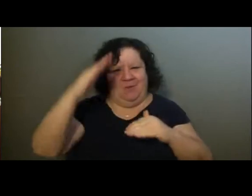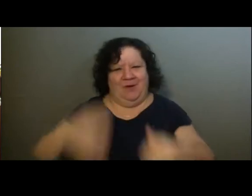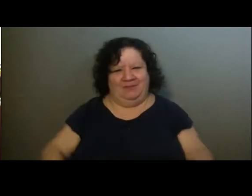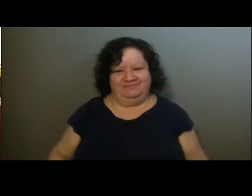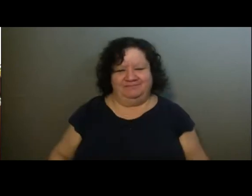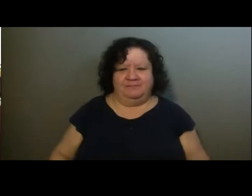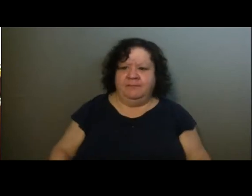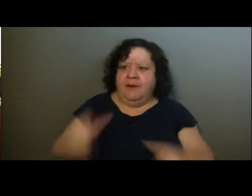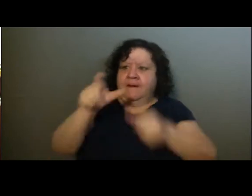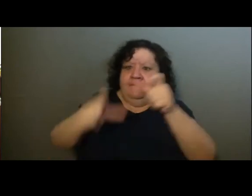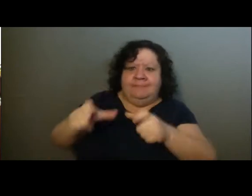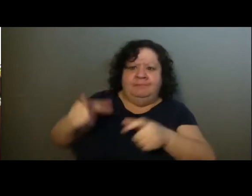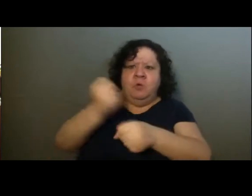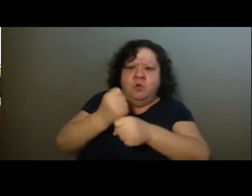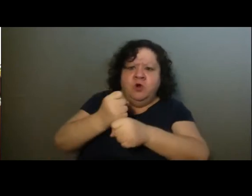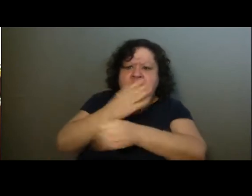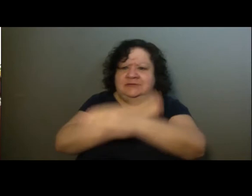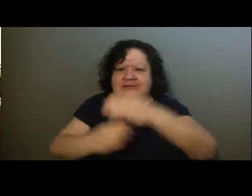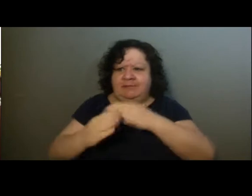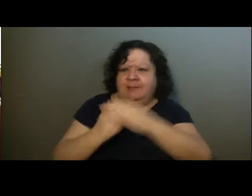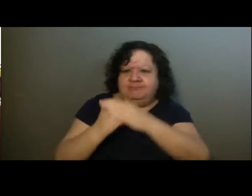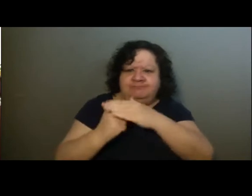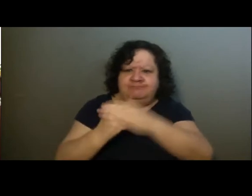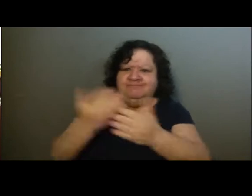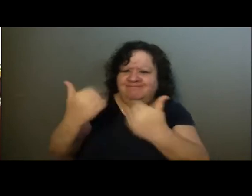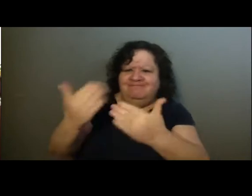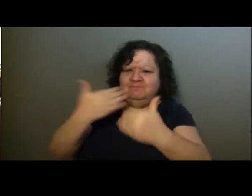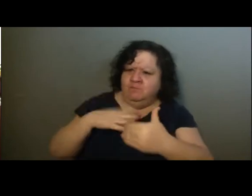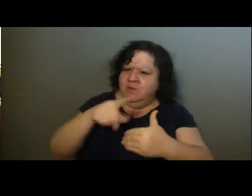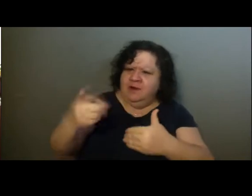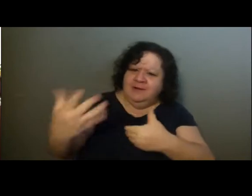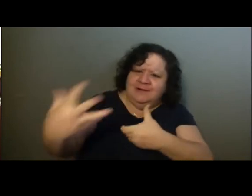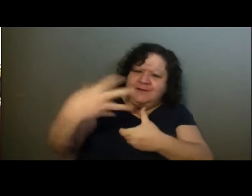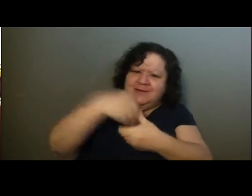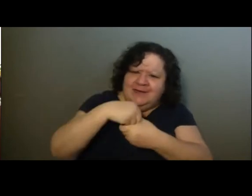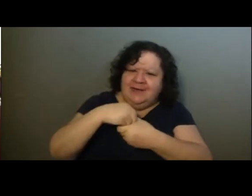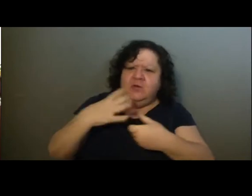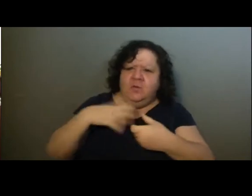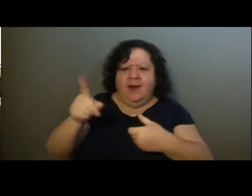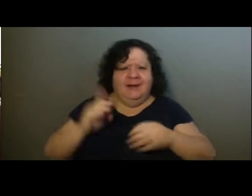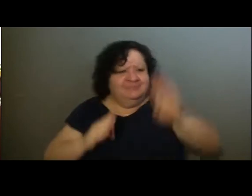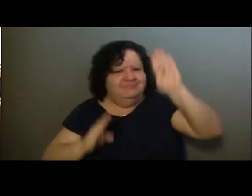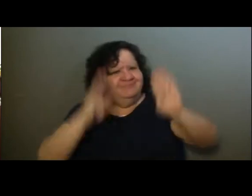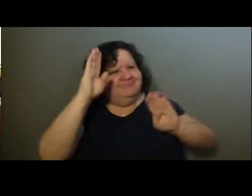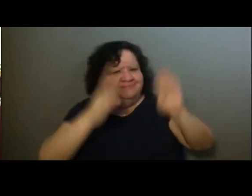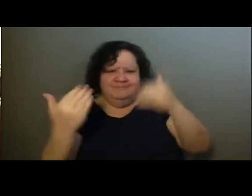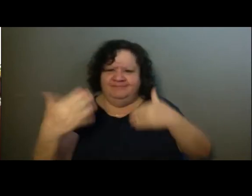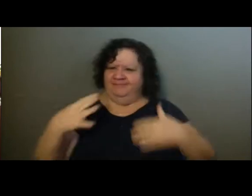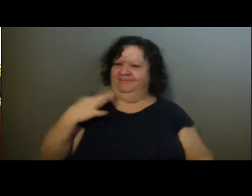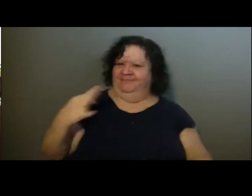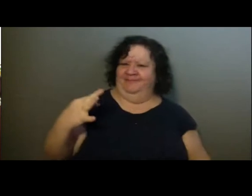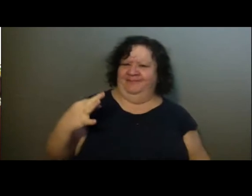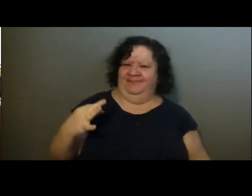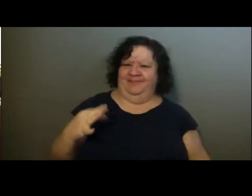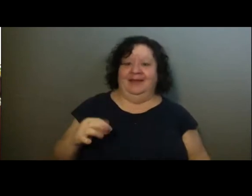for disability-inclusive interventions. However, disaster management agencies and DRR practitioners still tend